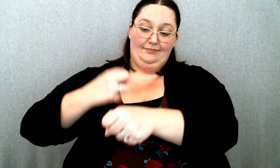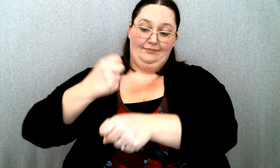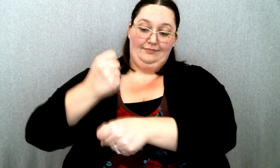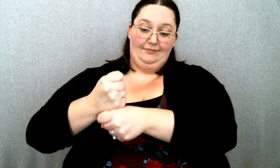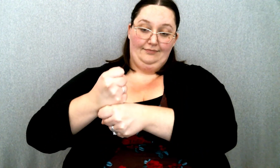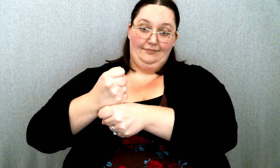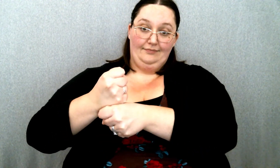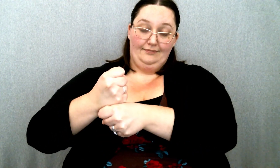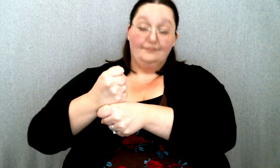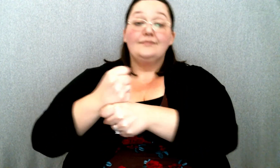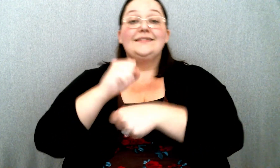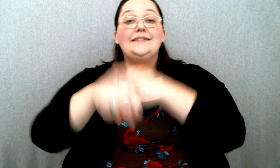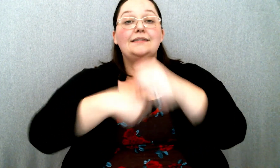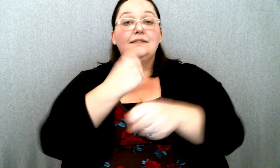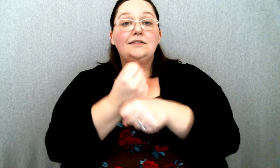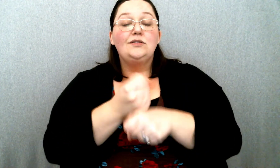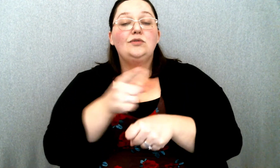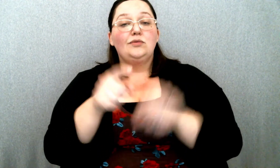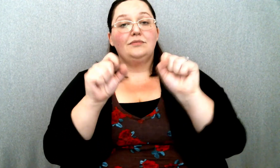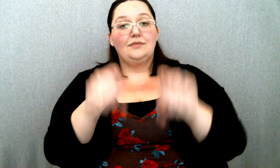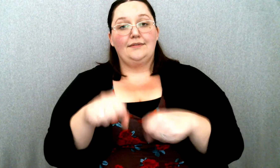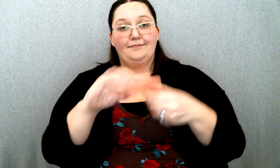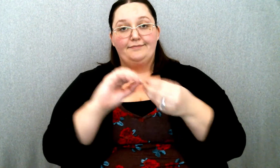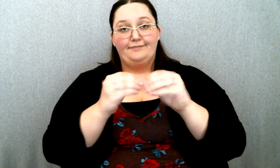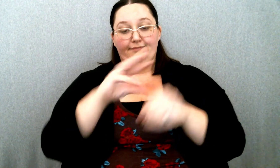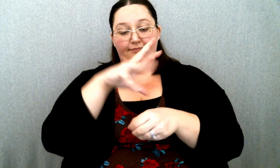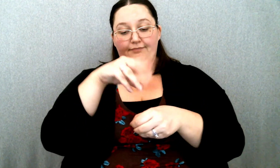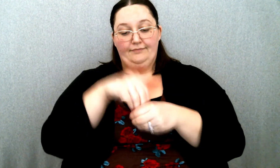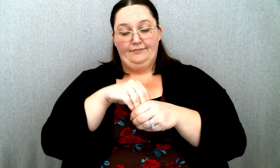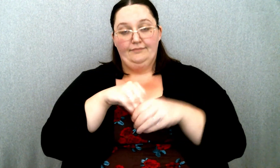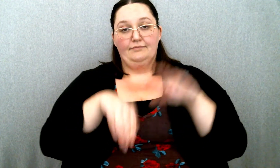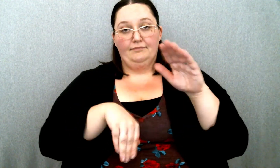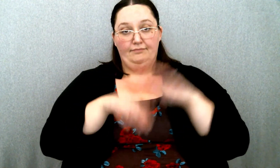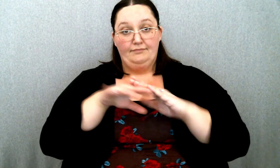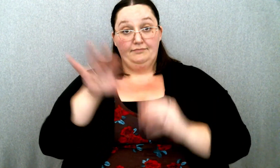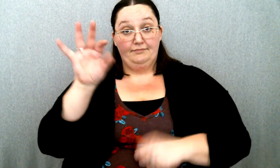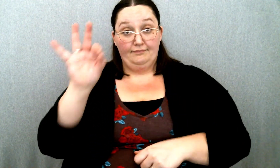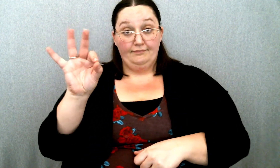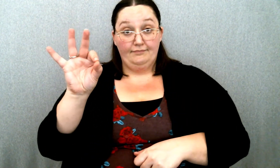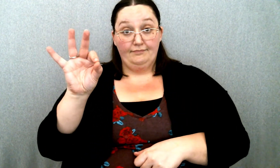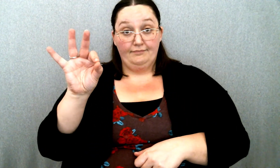will start with the number and then close to that S. You can use the